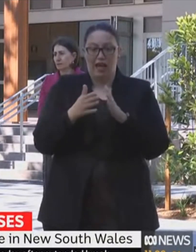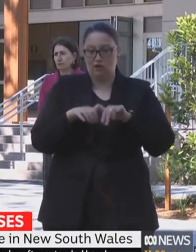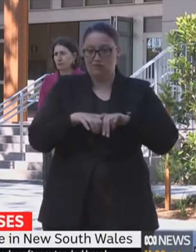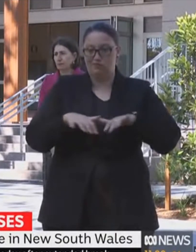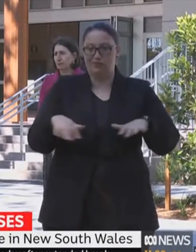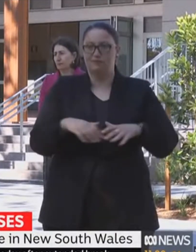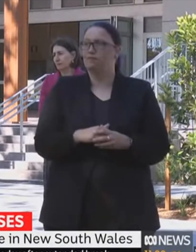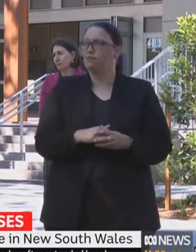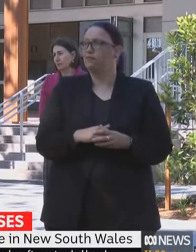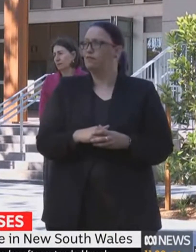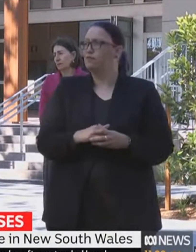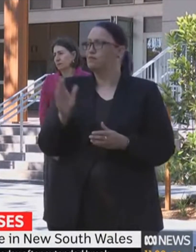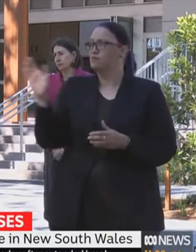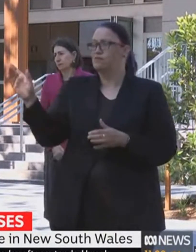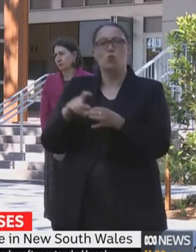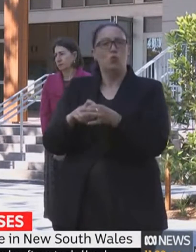transmission.